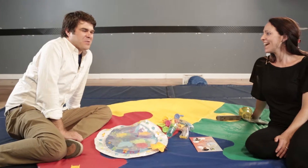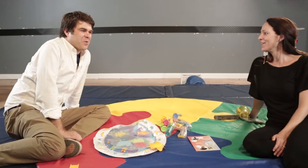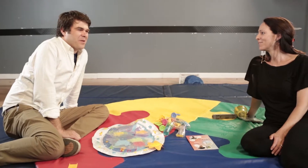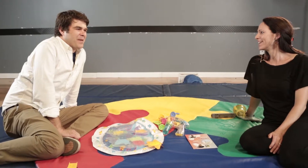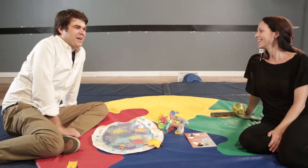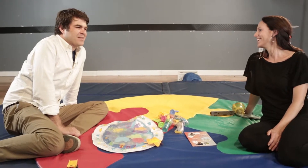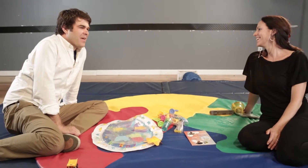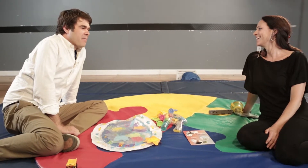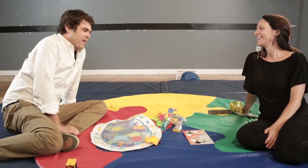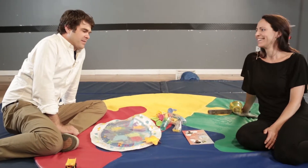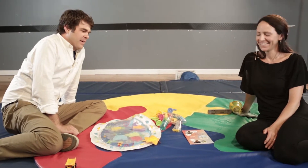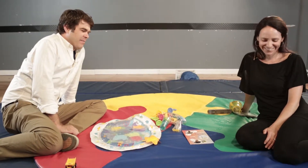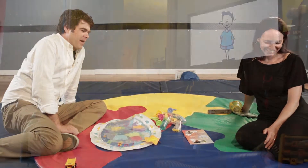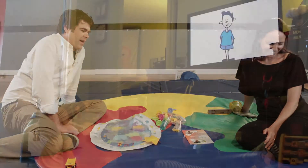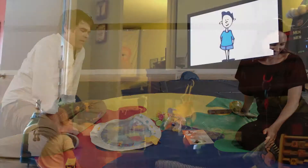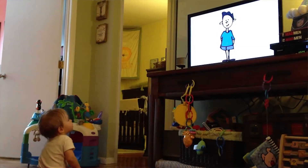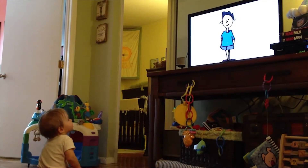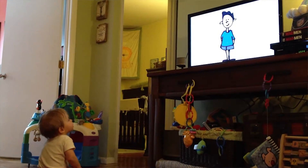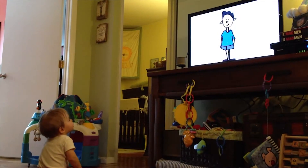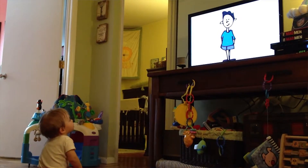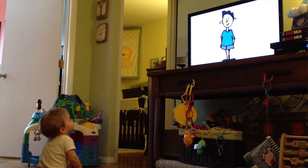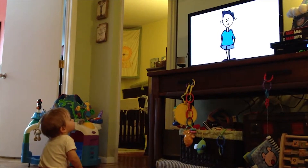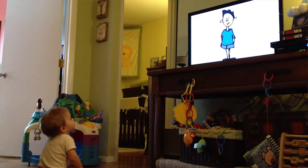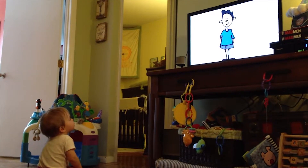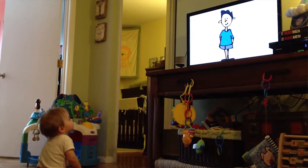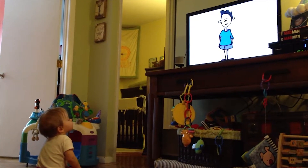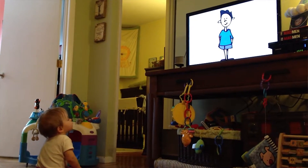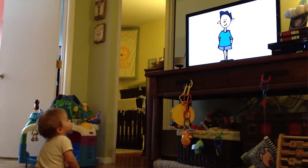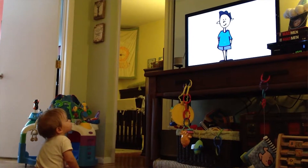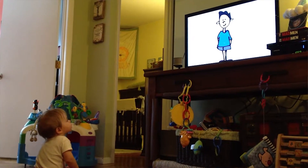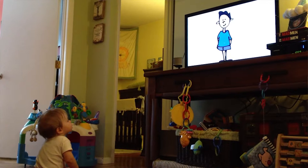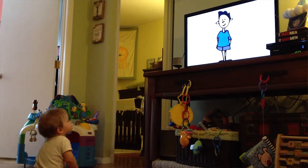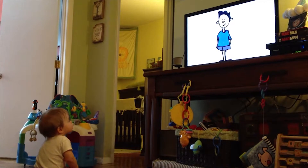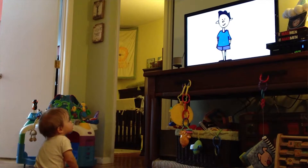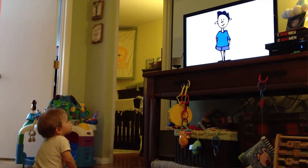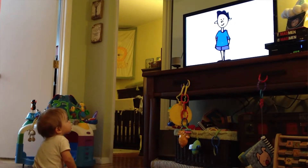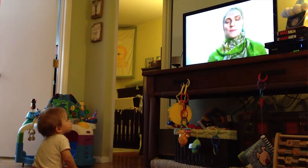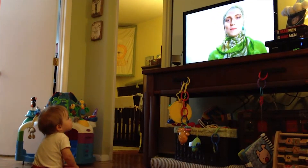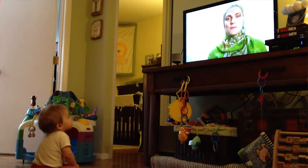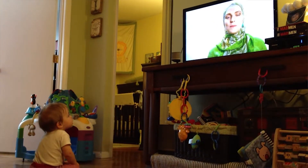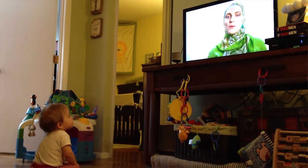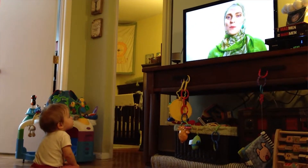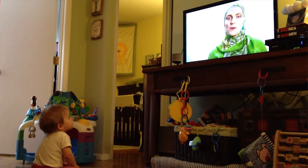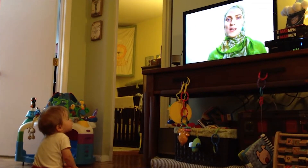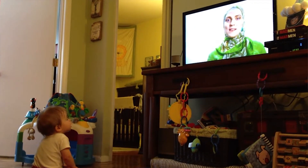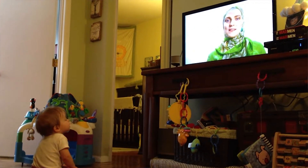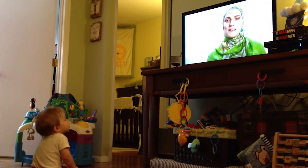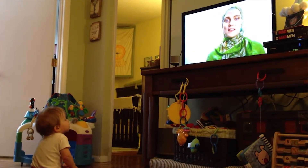going to be nice. But I think he enjoyed watching, especially the people section of the